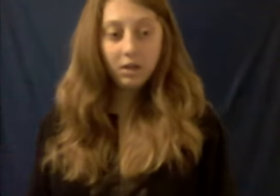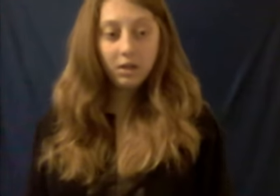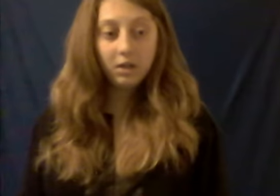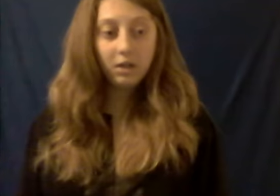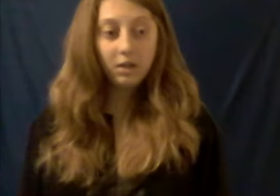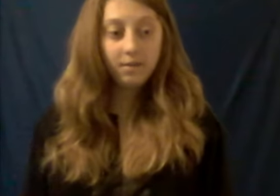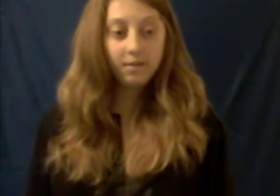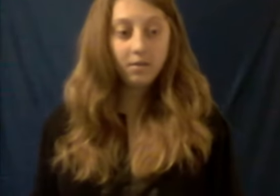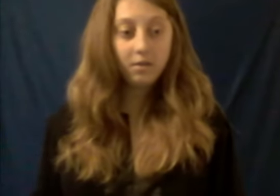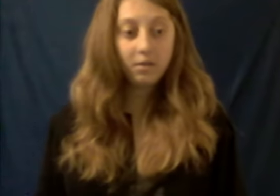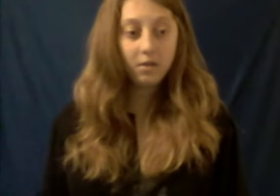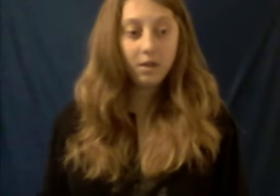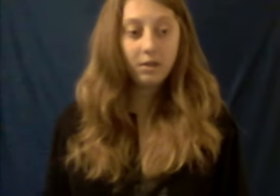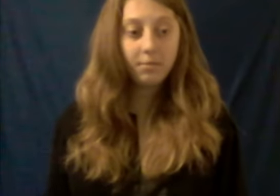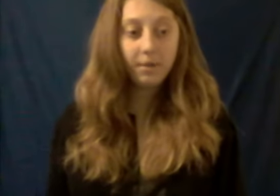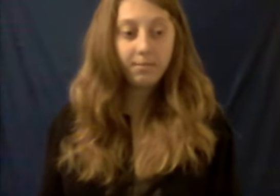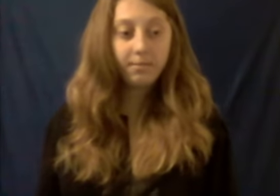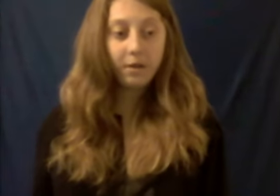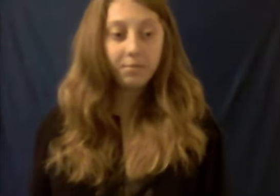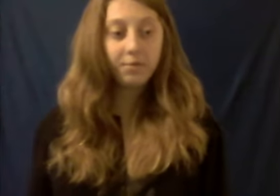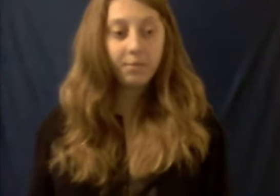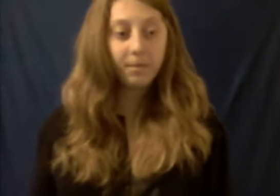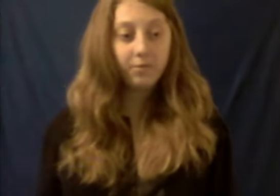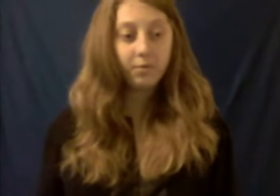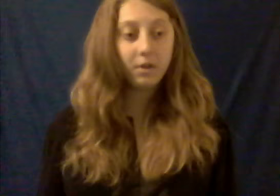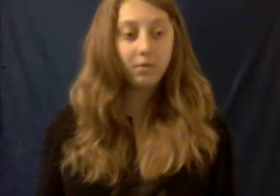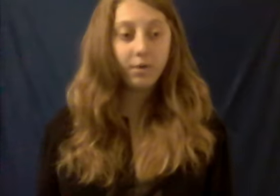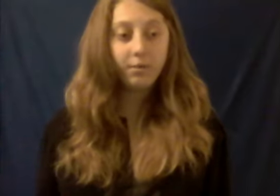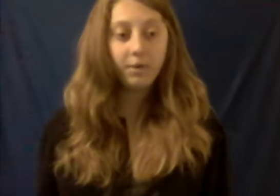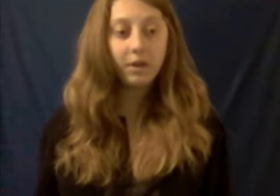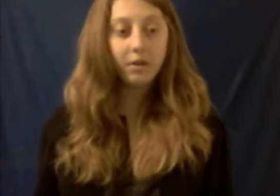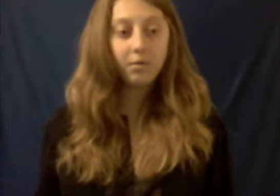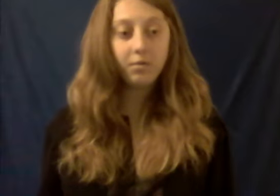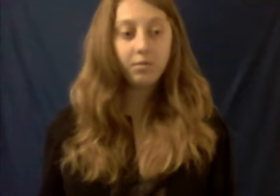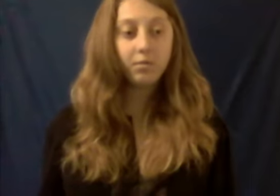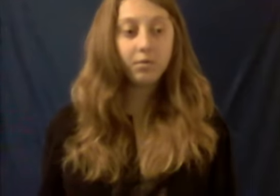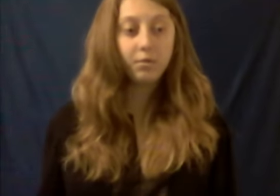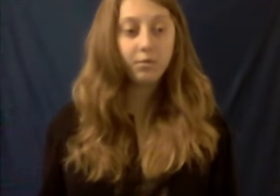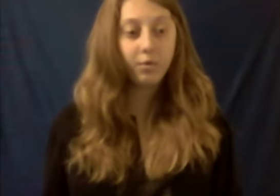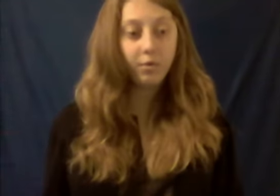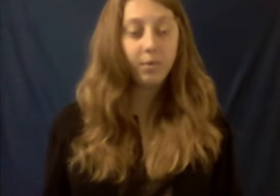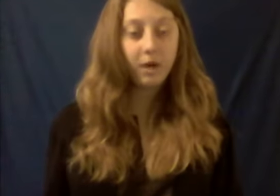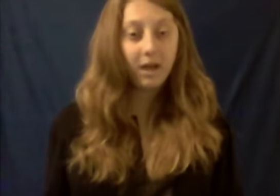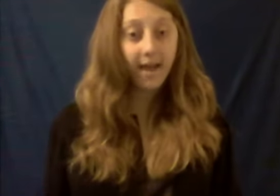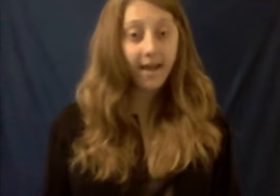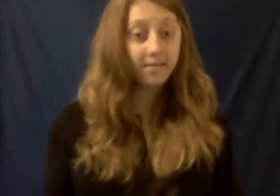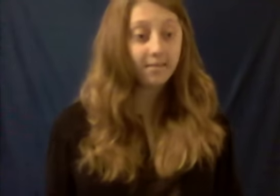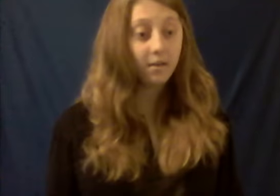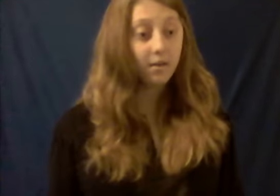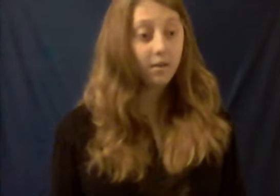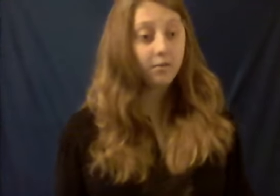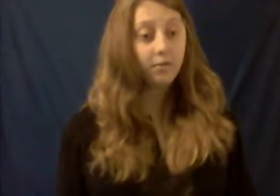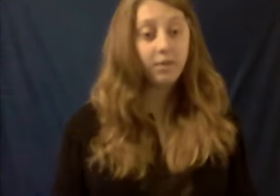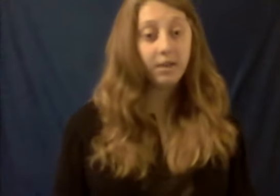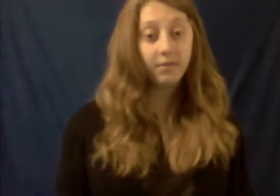and I need to buy diapers and baby formula? Where would I go, or who would I ask to get food